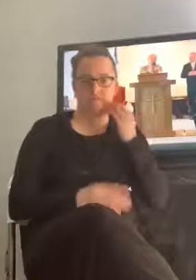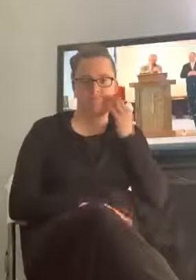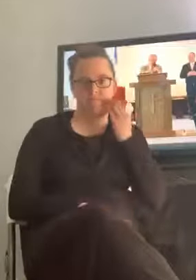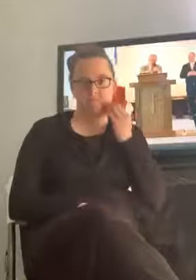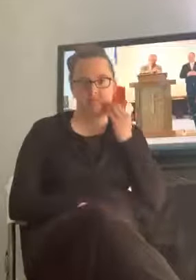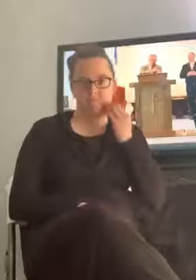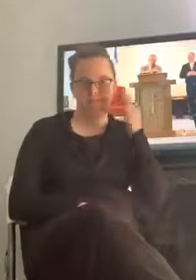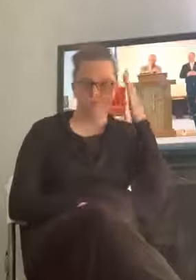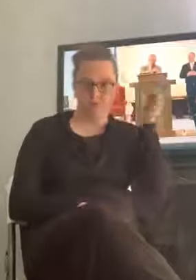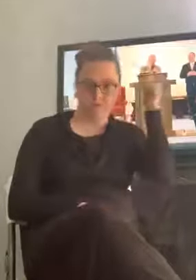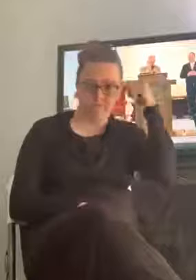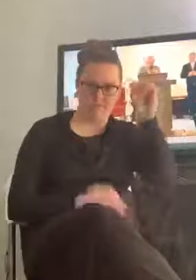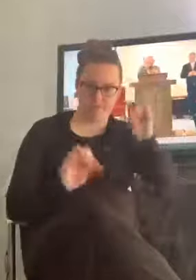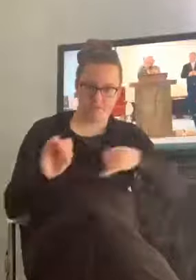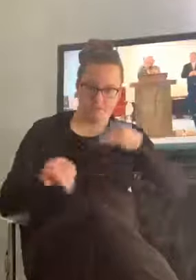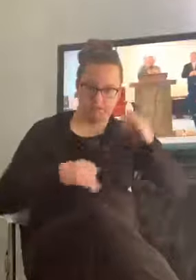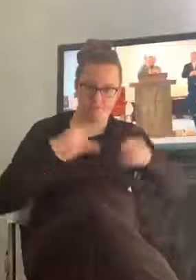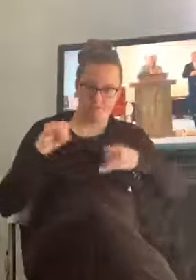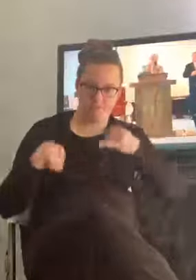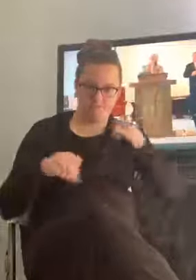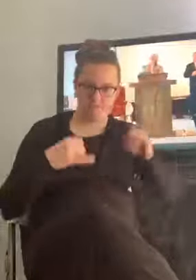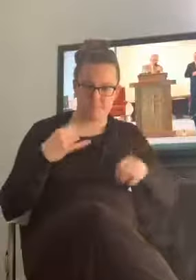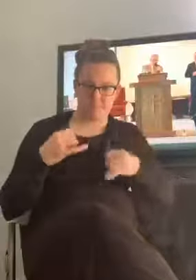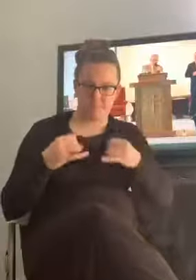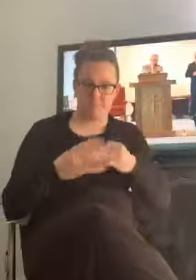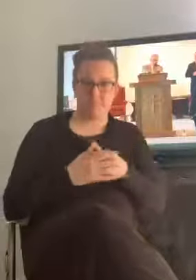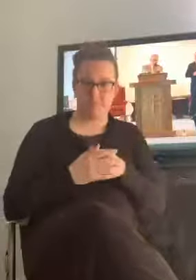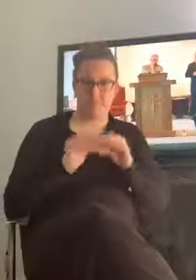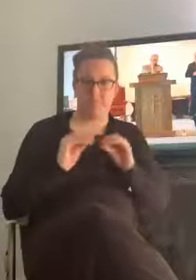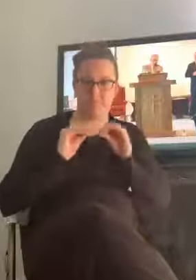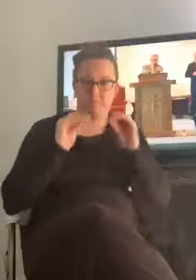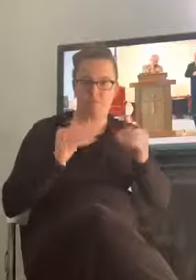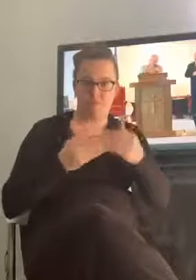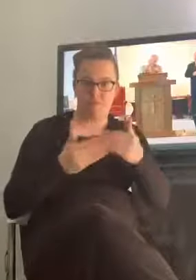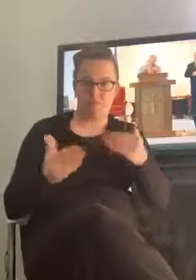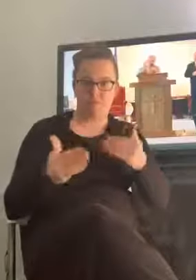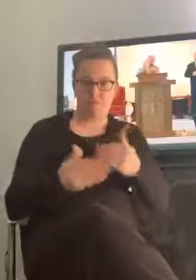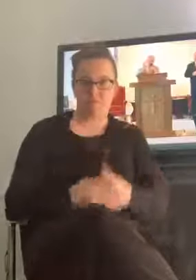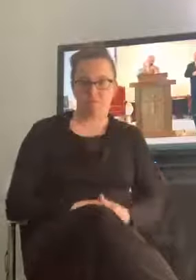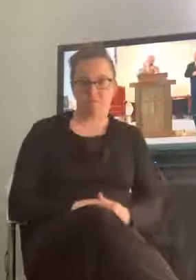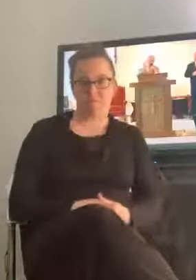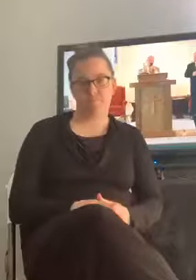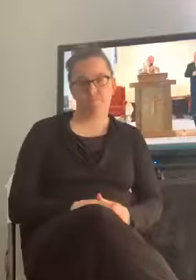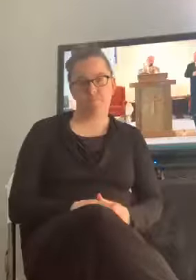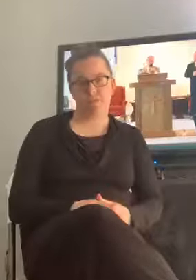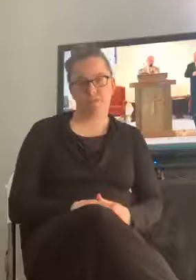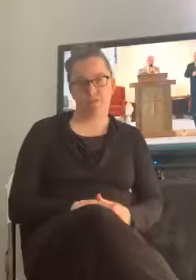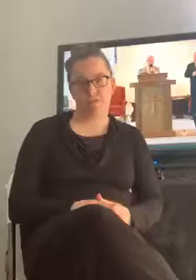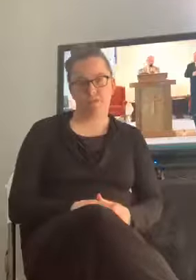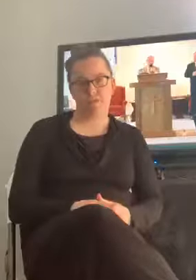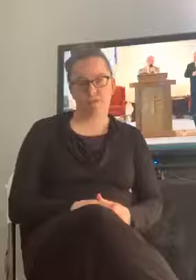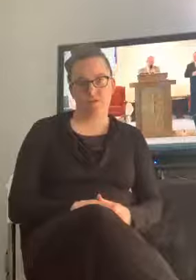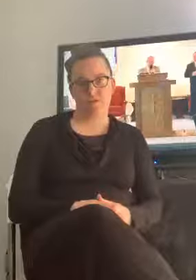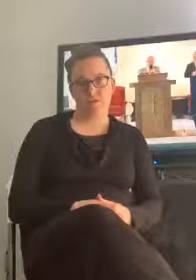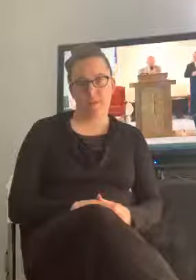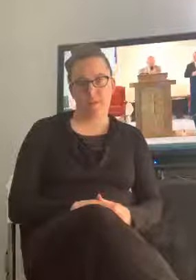the joy that was set before Him, the Scripture says He endured the